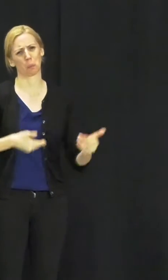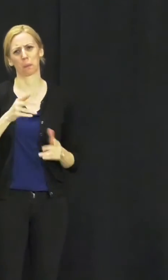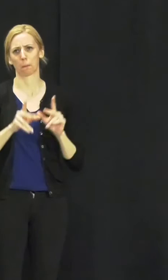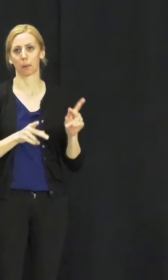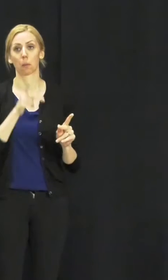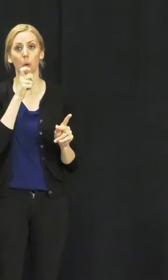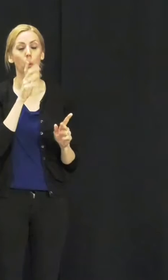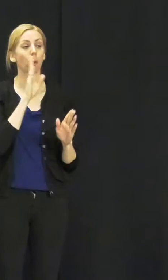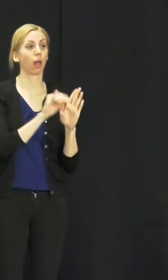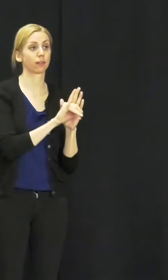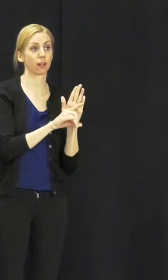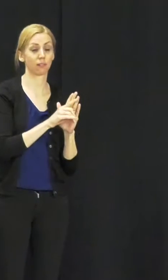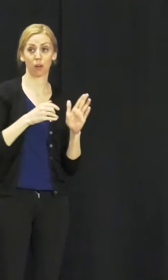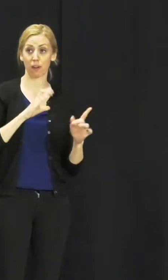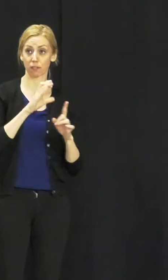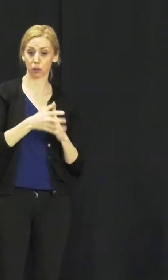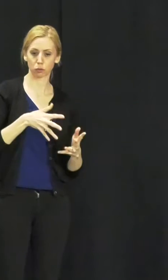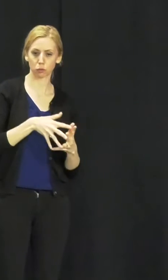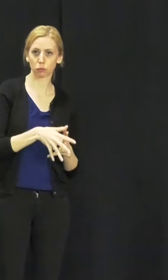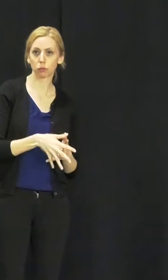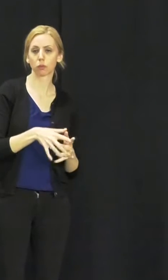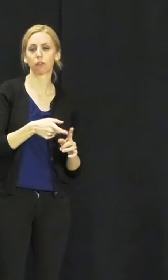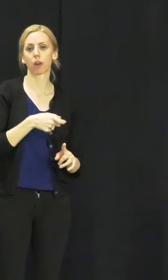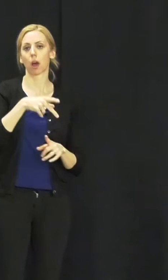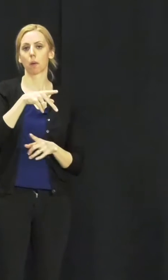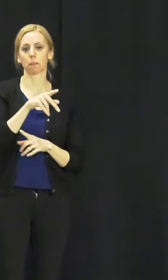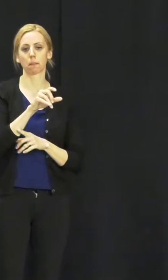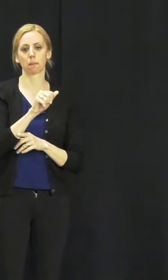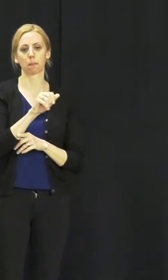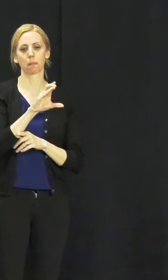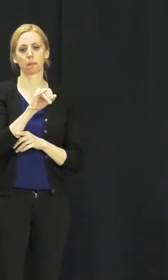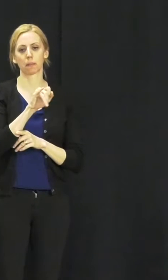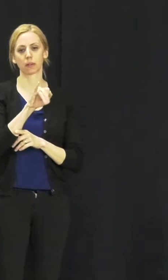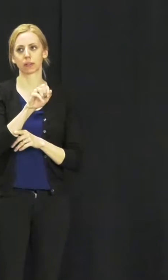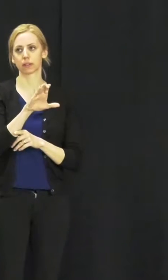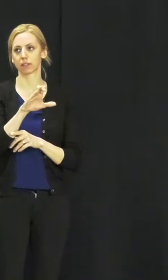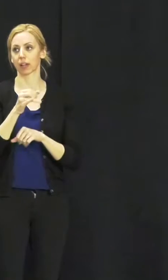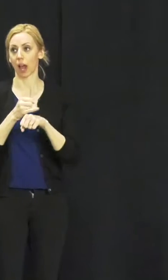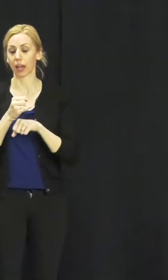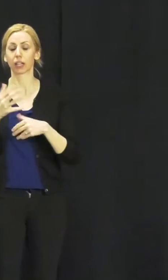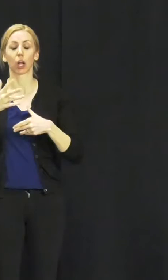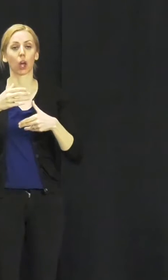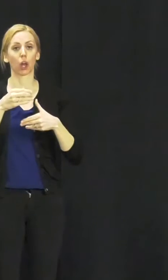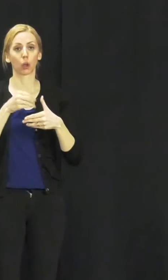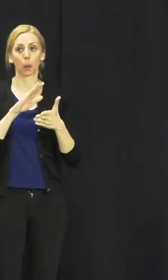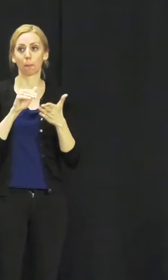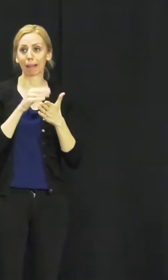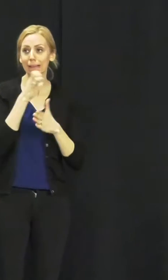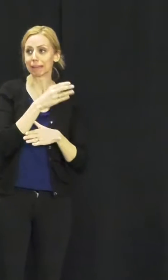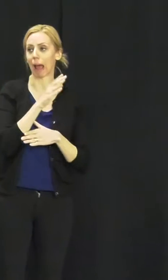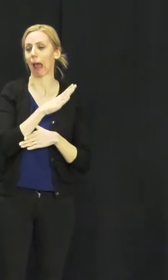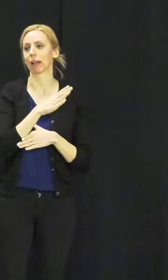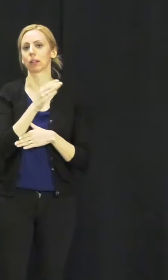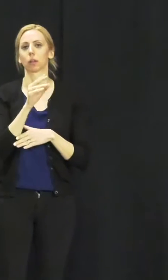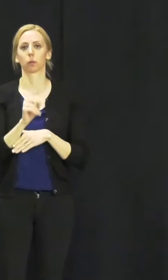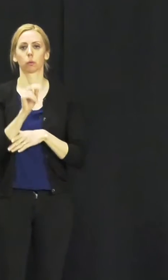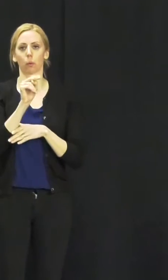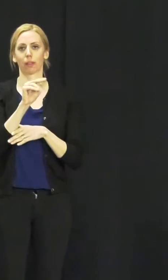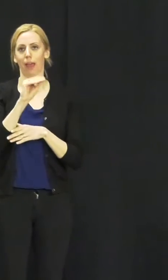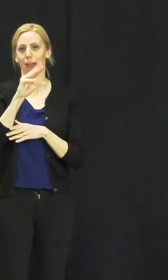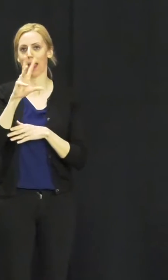and the bus has to wait for me to get on, people to shift their position,